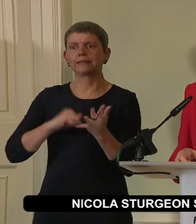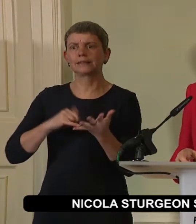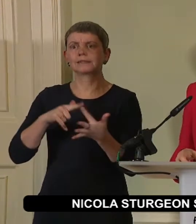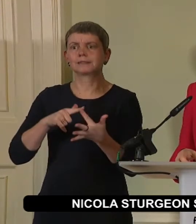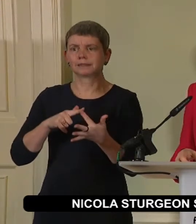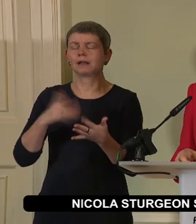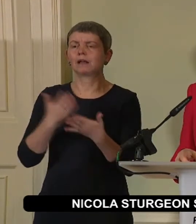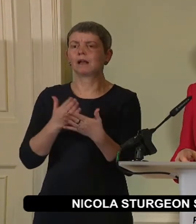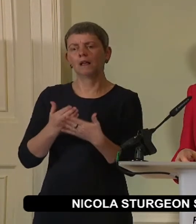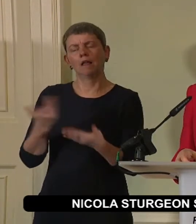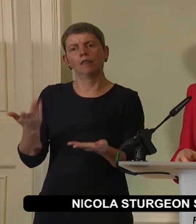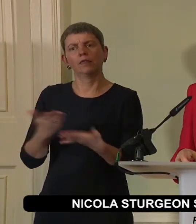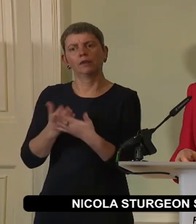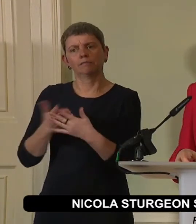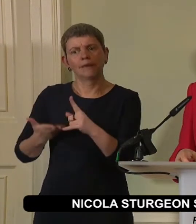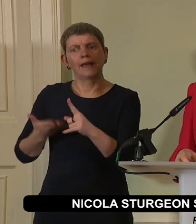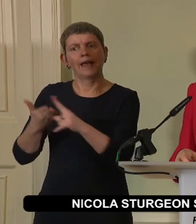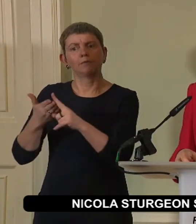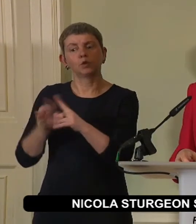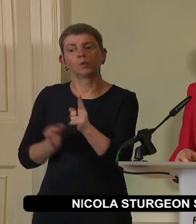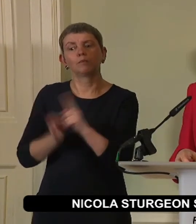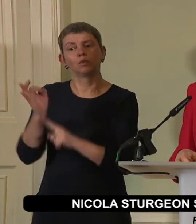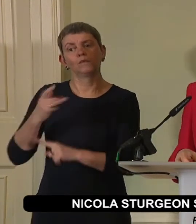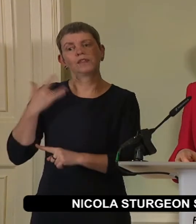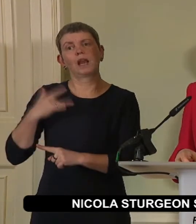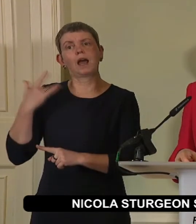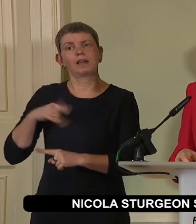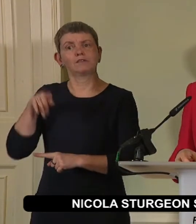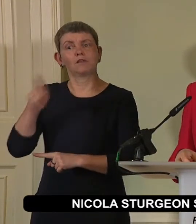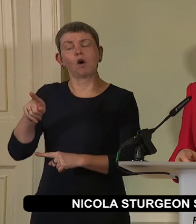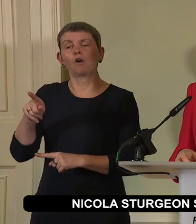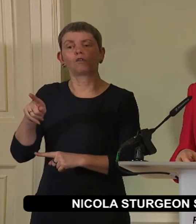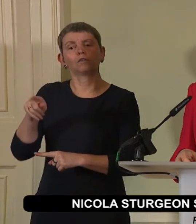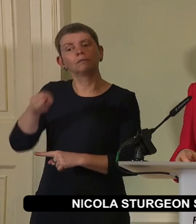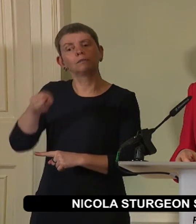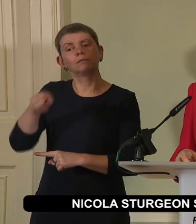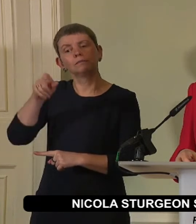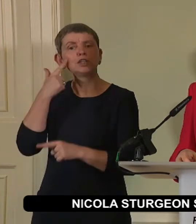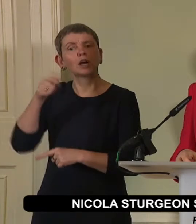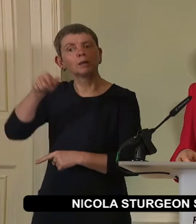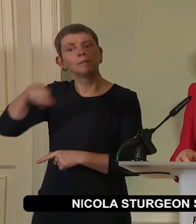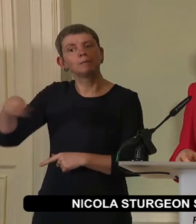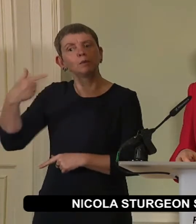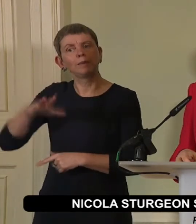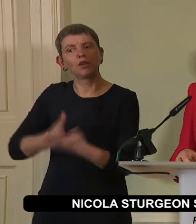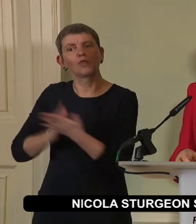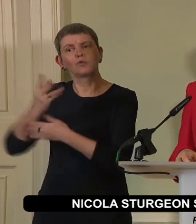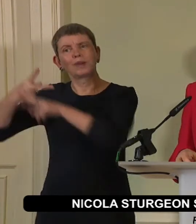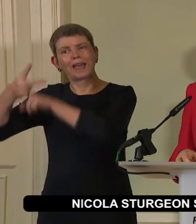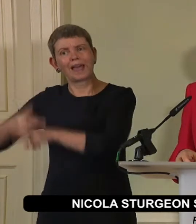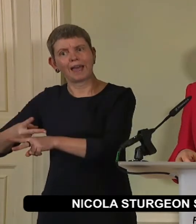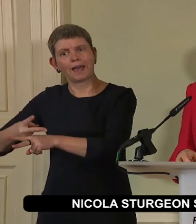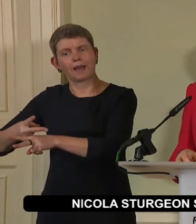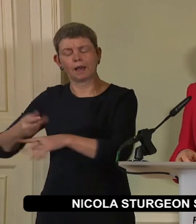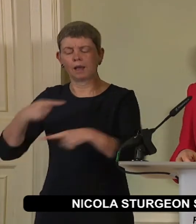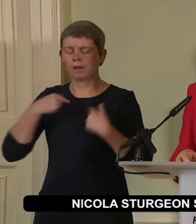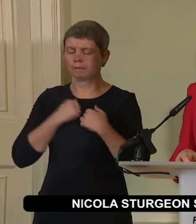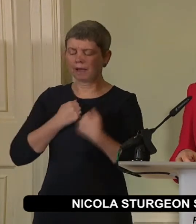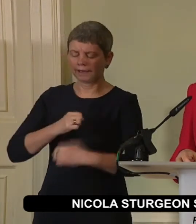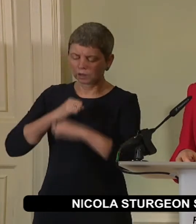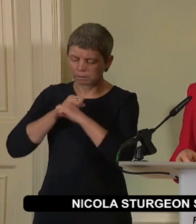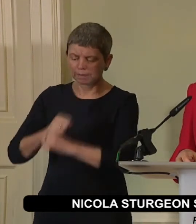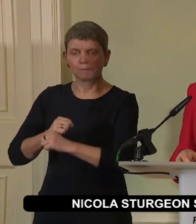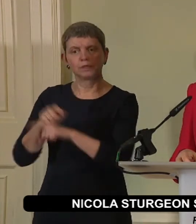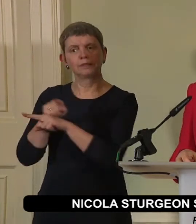life chances of care experienced young people and ensure they grow up nurtured and loved. My commitment to these young people will be